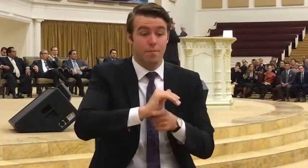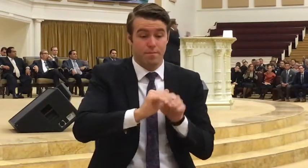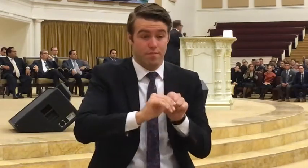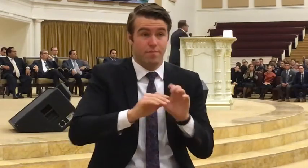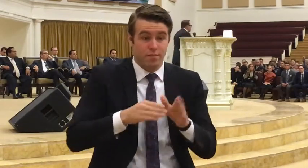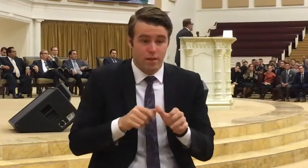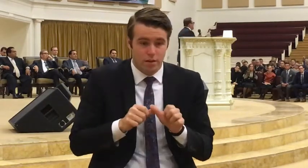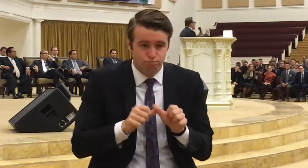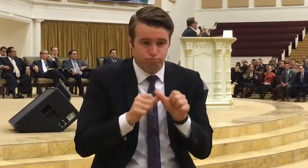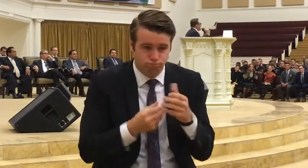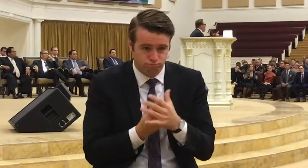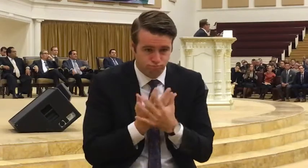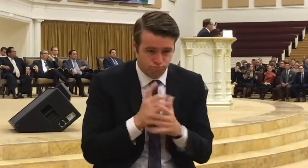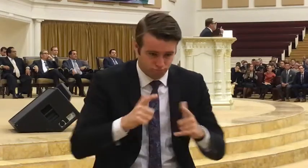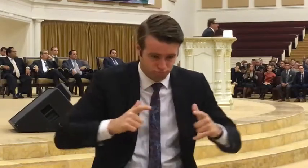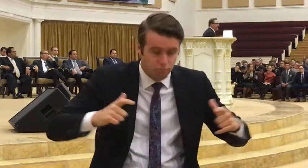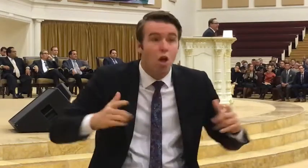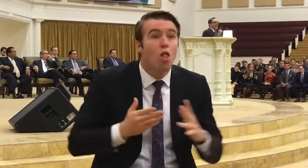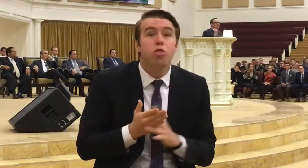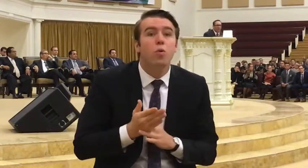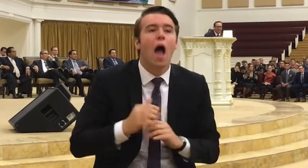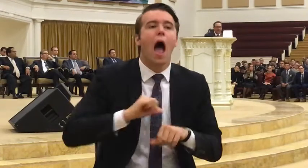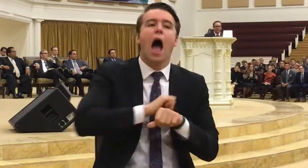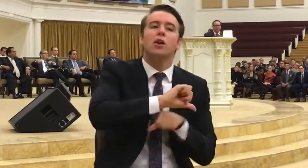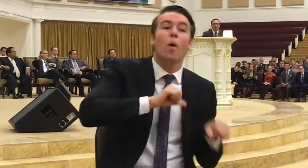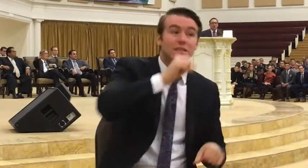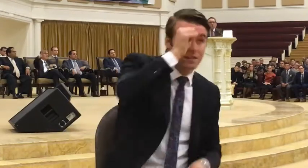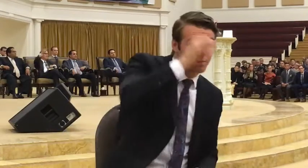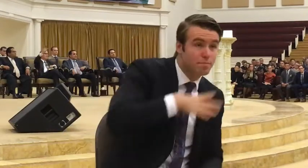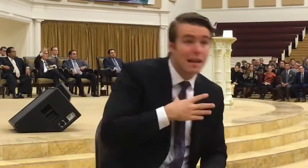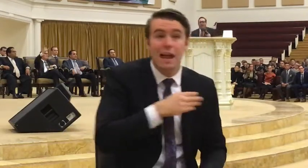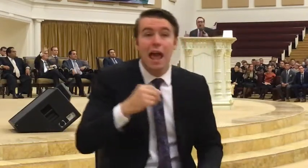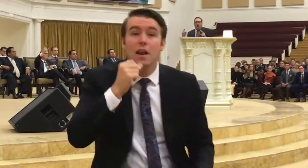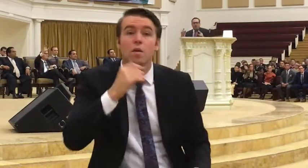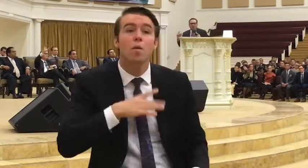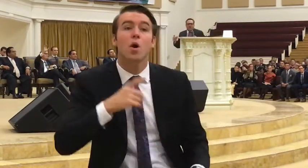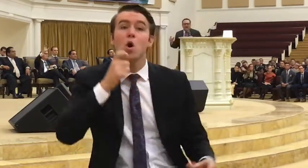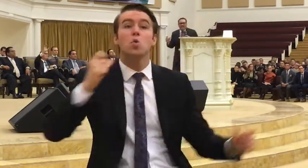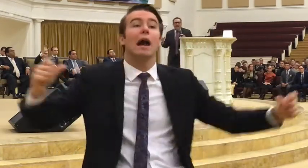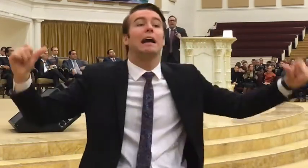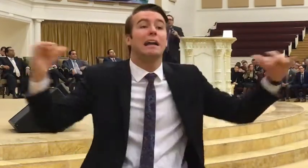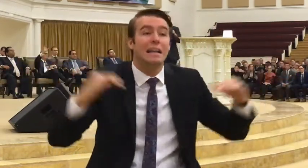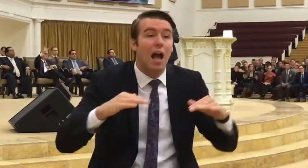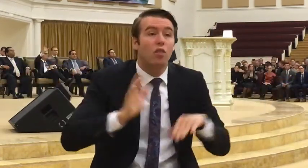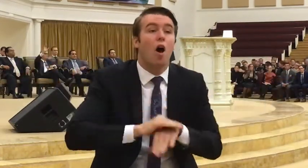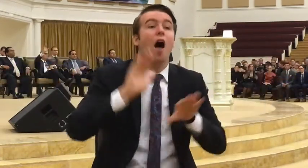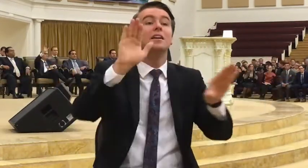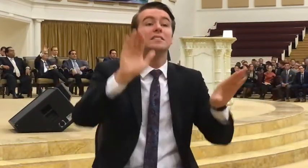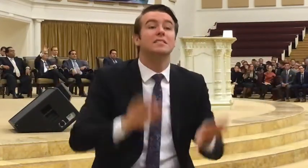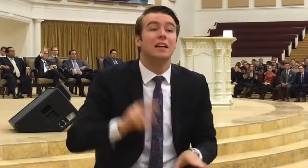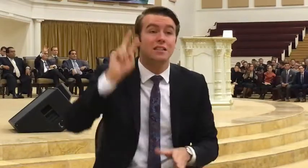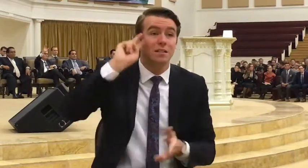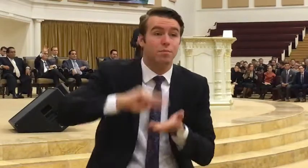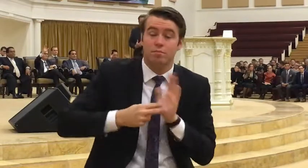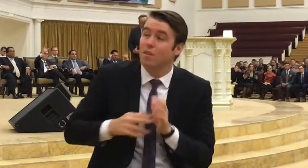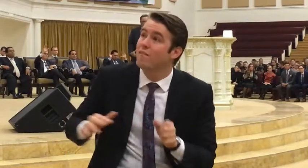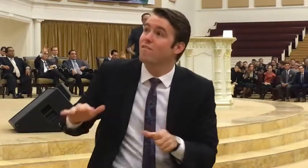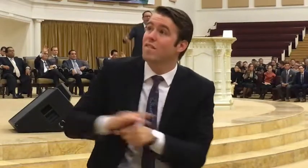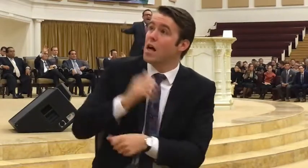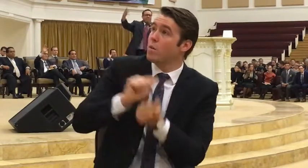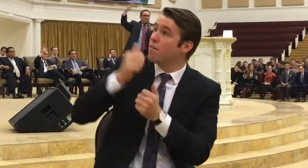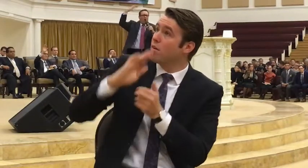in expansion by anointed men and women who gather on Sunday to be filled with the presence